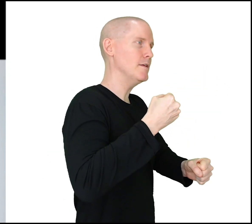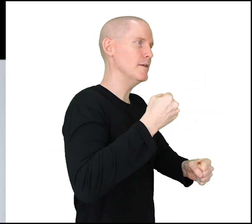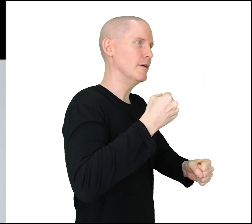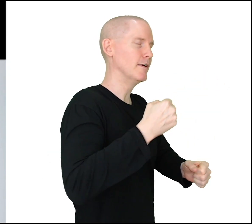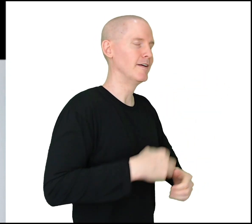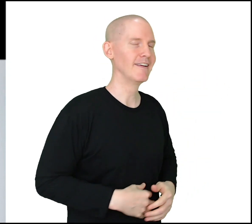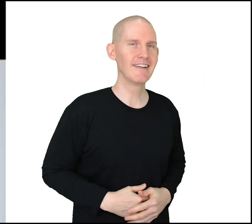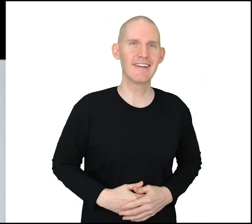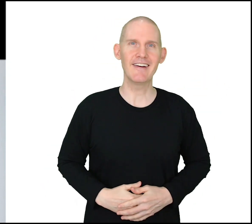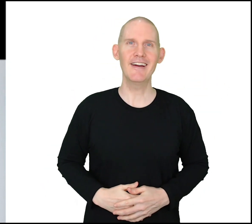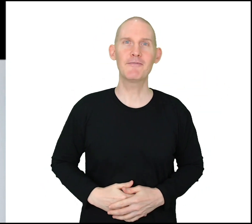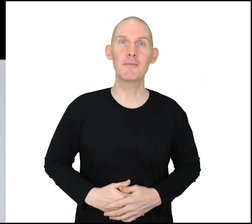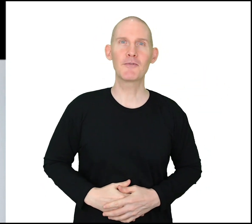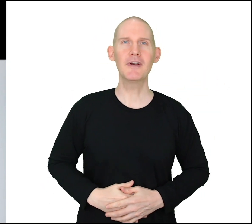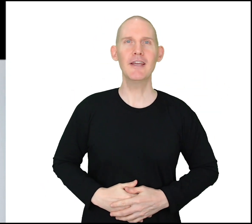Win. All right, from the front again.